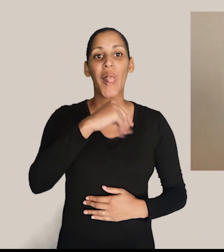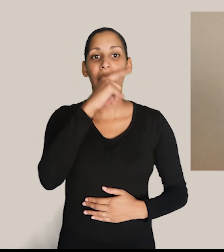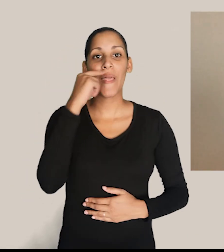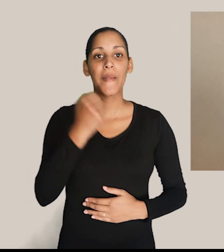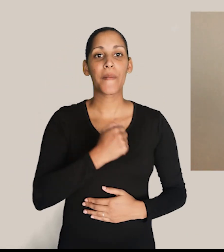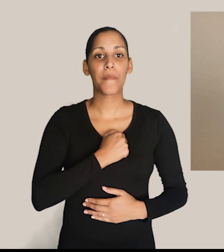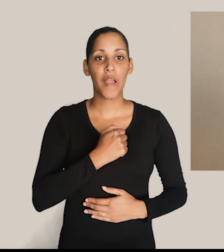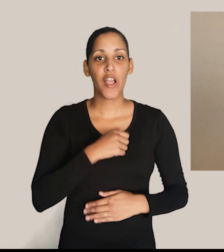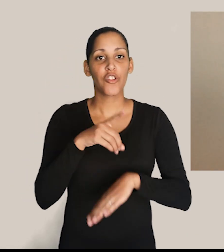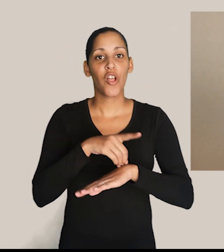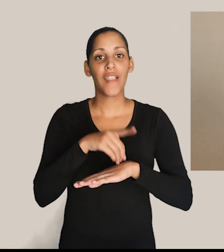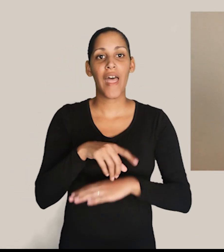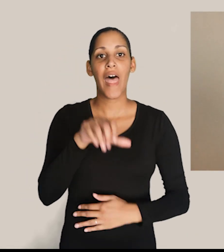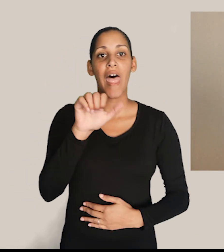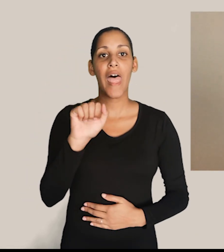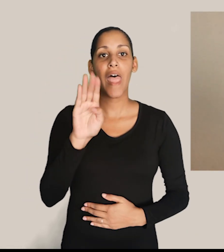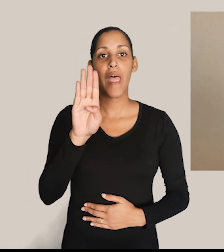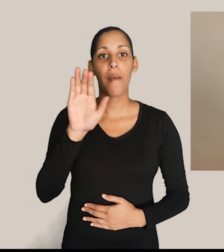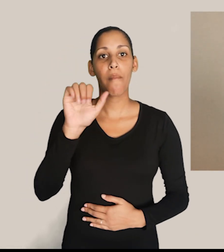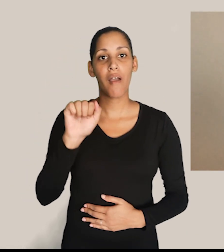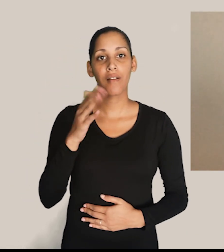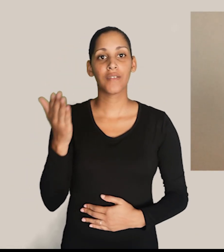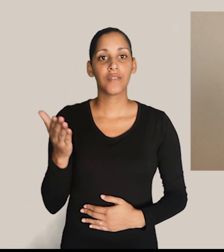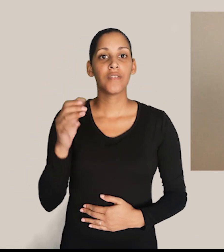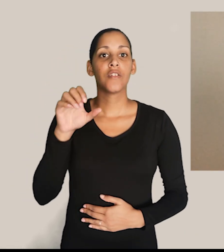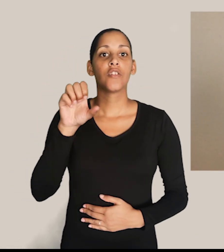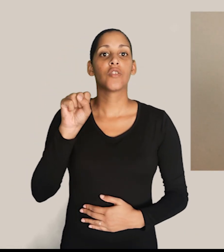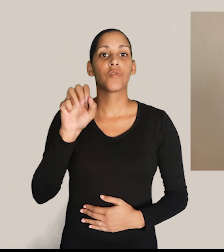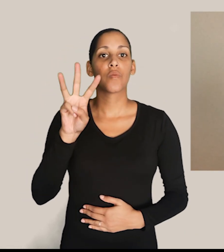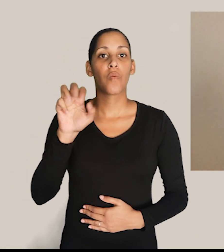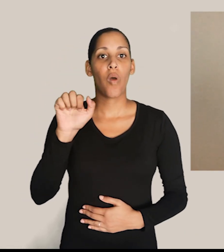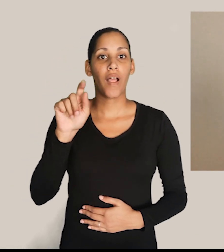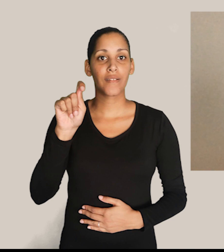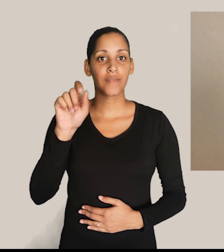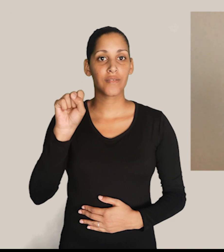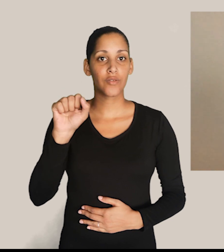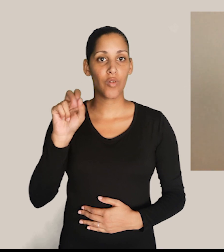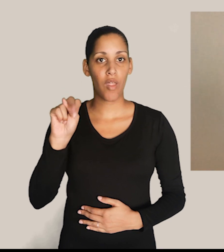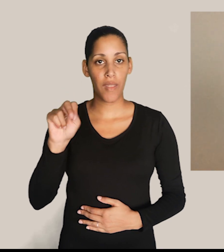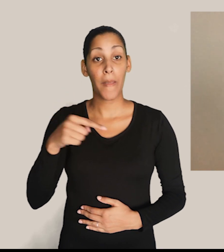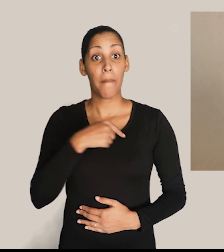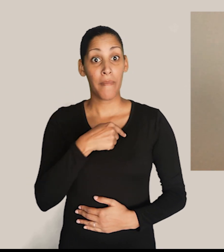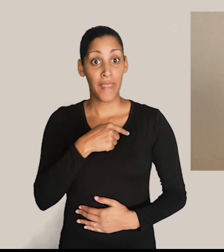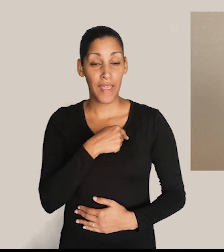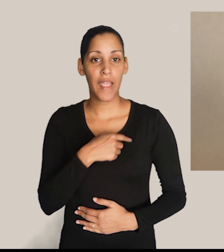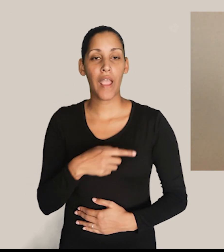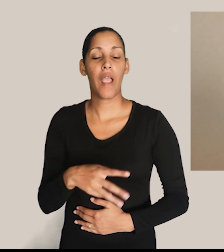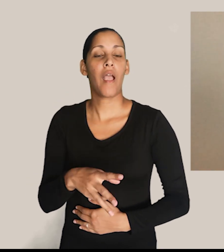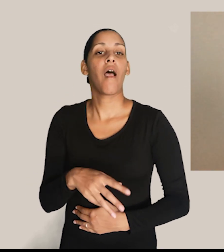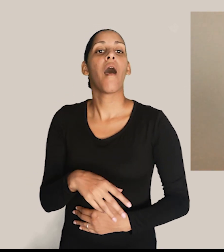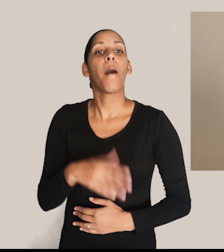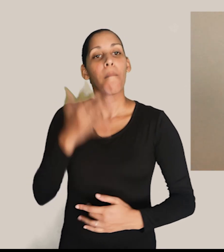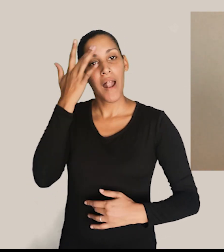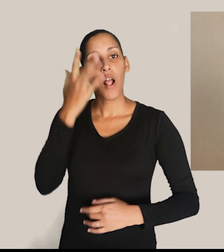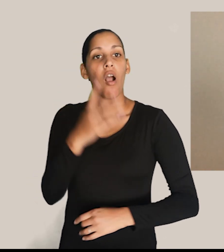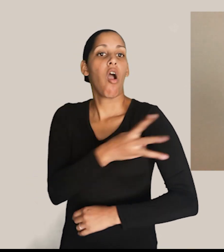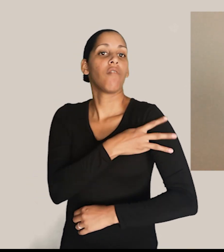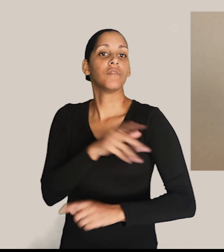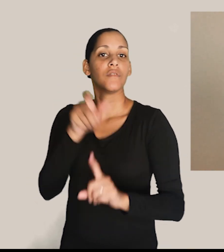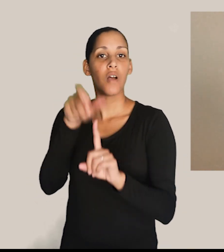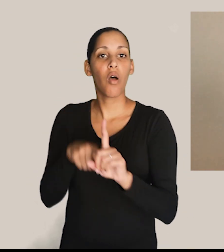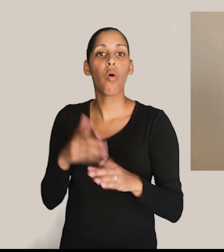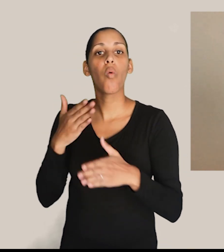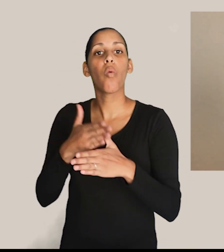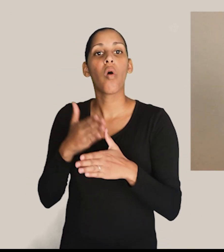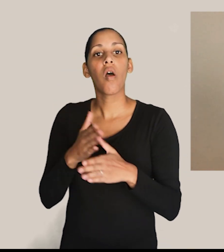Hello everyone, my name is Dr. Swatson and I am a medical officer working in a COVID response team